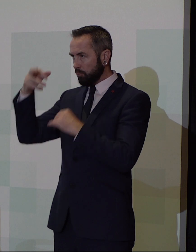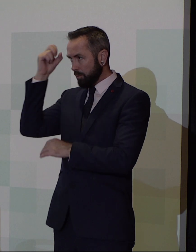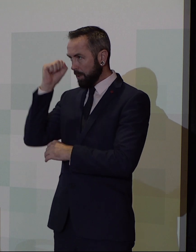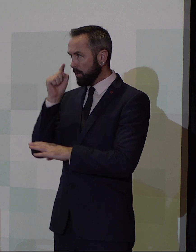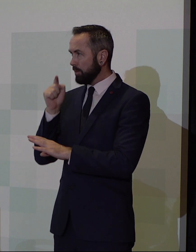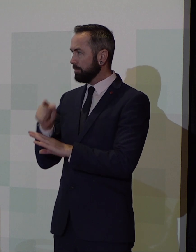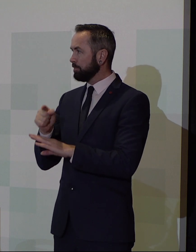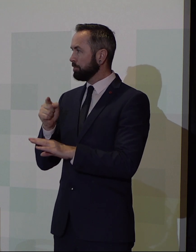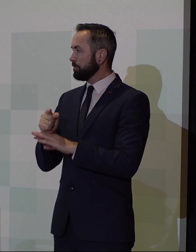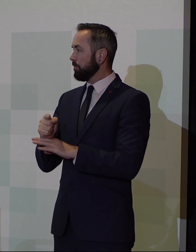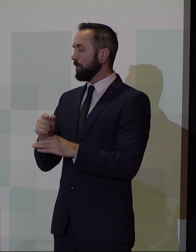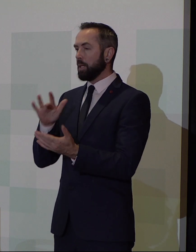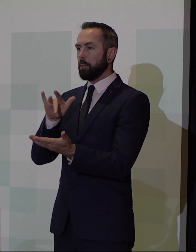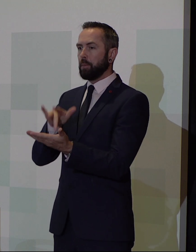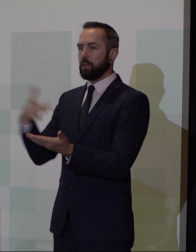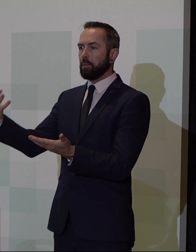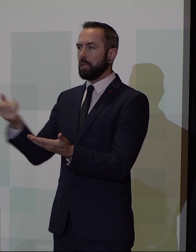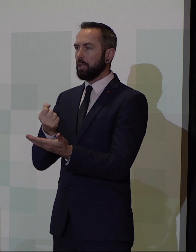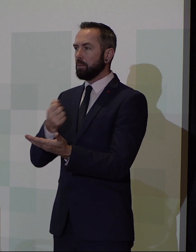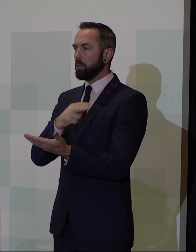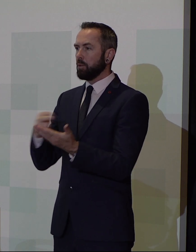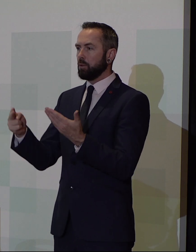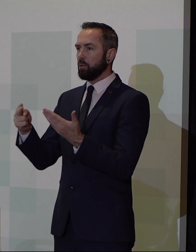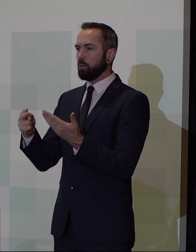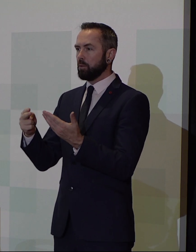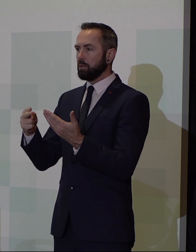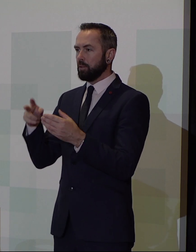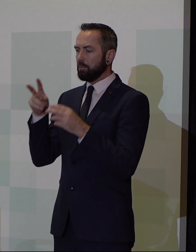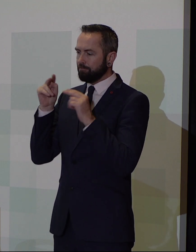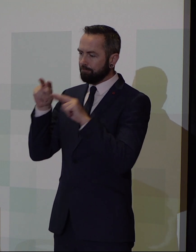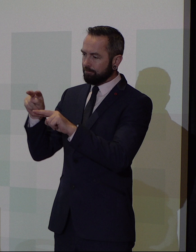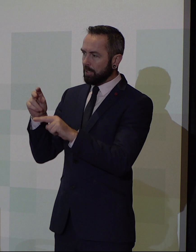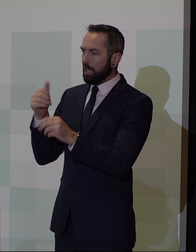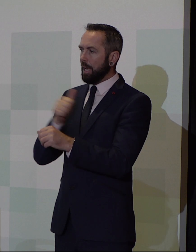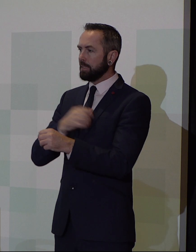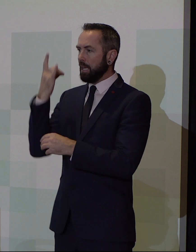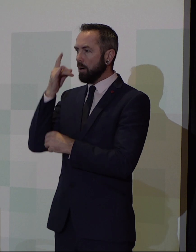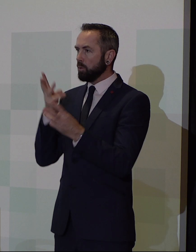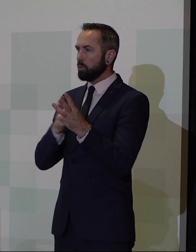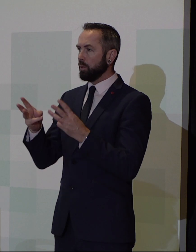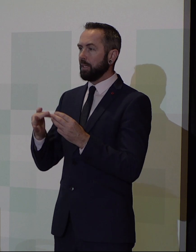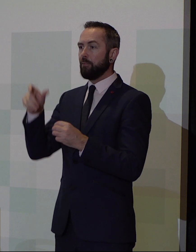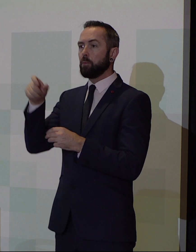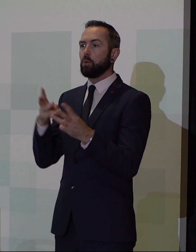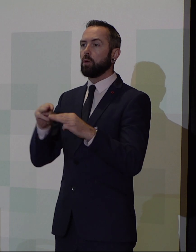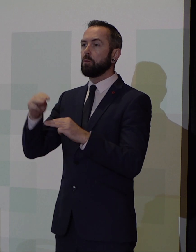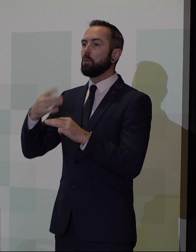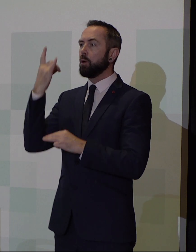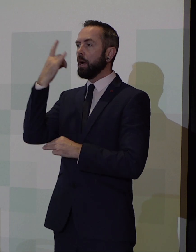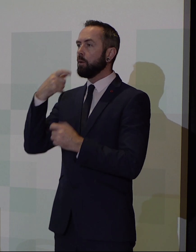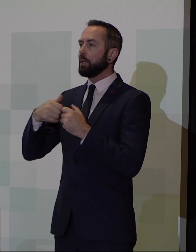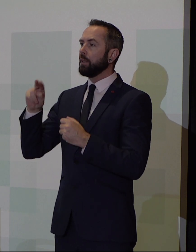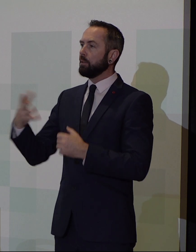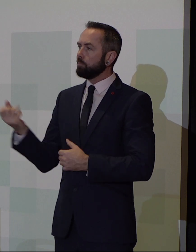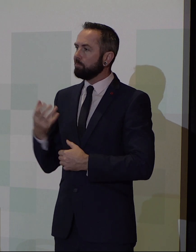here is that median incomes don't take account of hours worked. So obviously, if somebody works more hours, they can earn